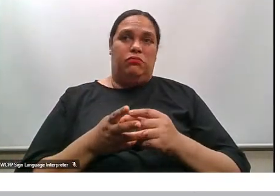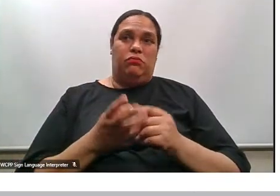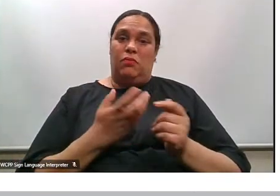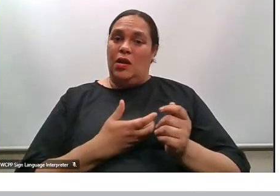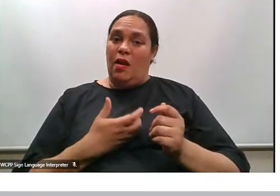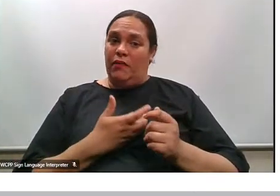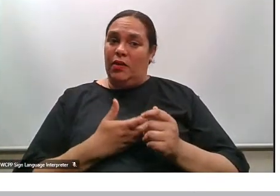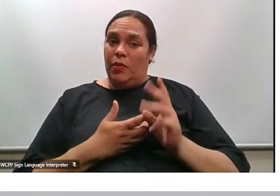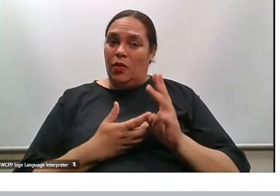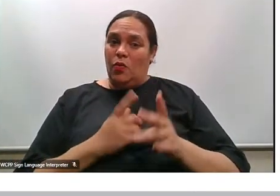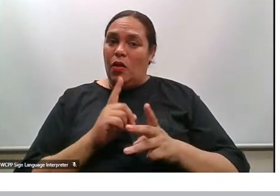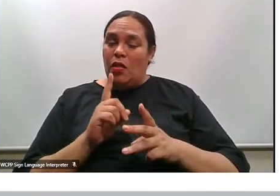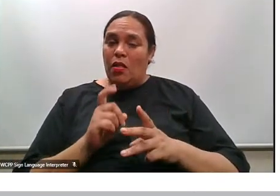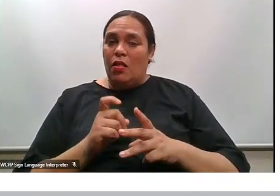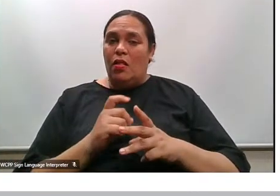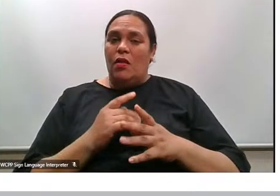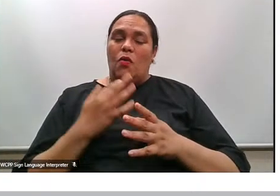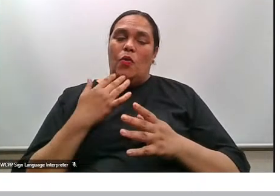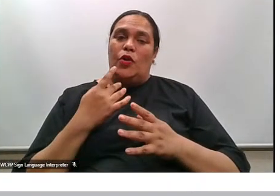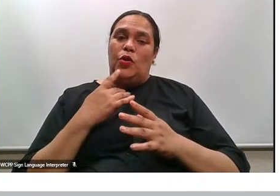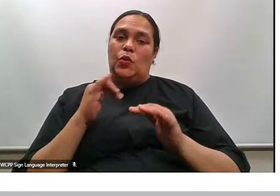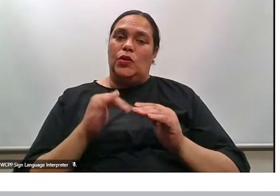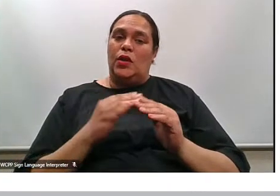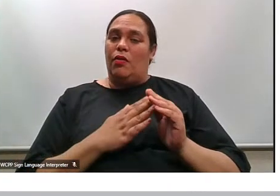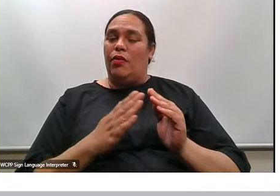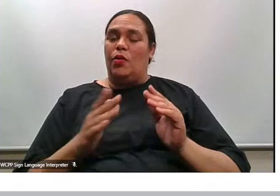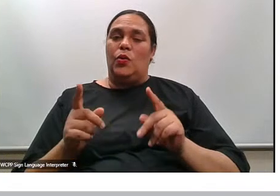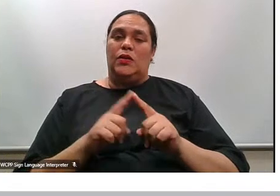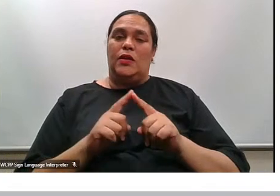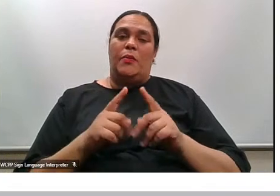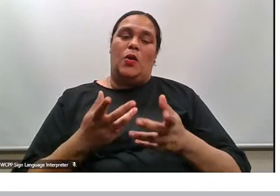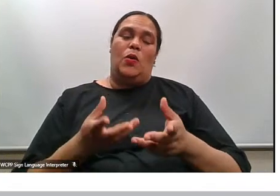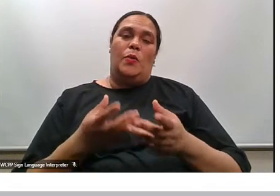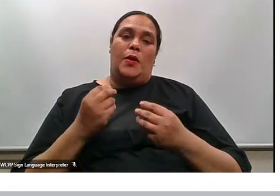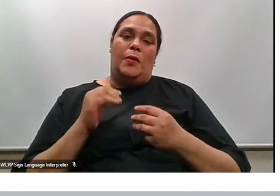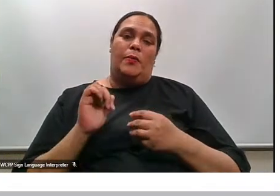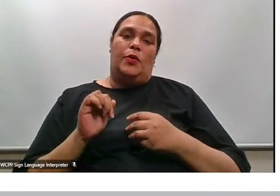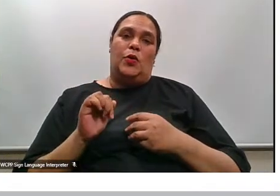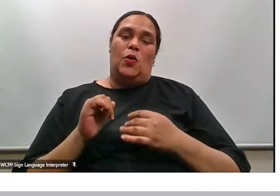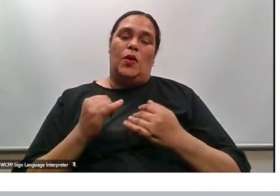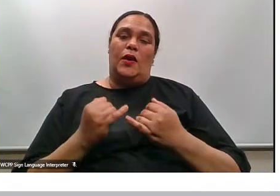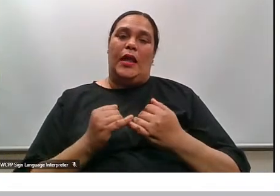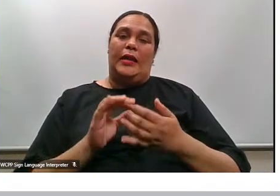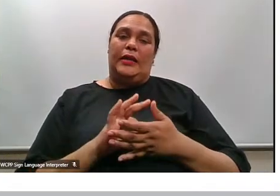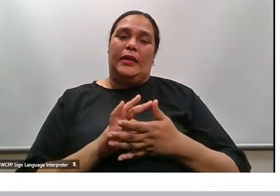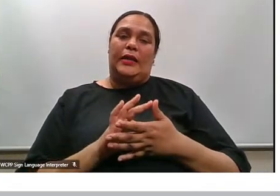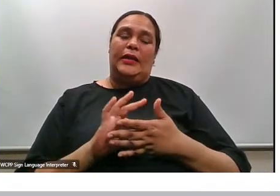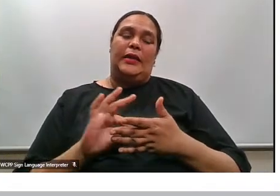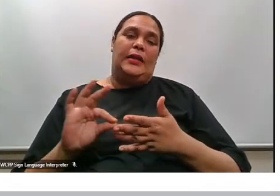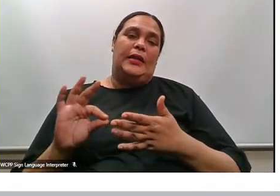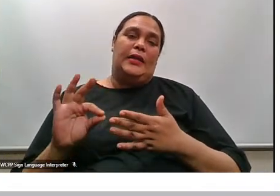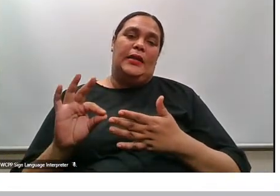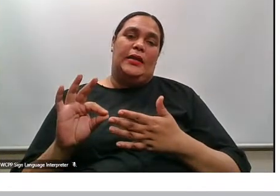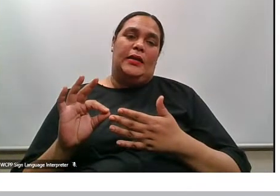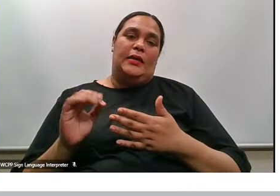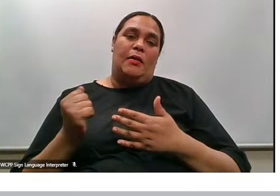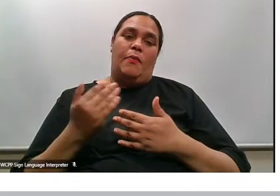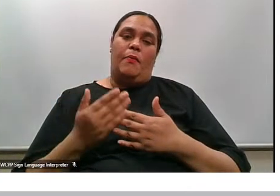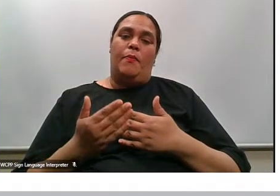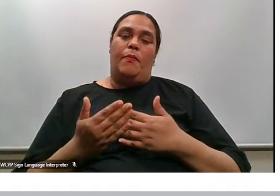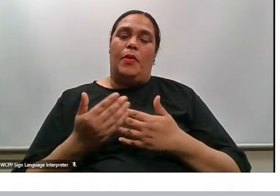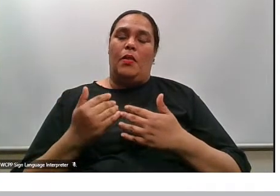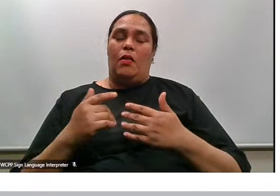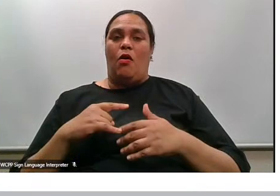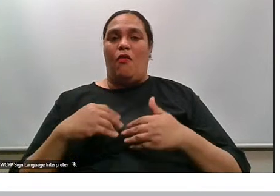comfortable sailing through to also get a sort of a clean bill of health in as far as